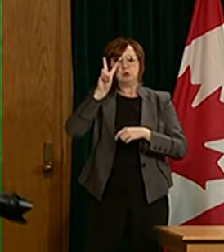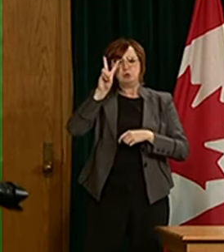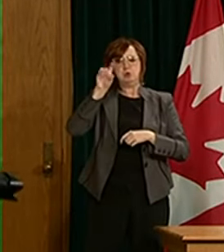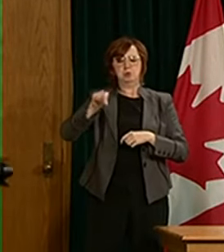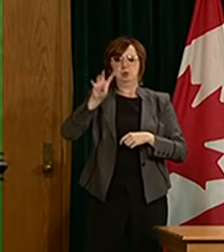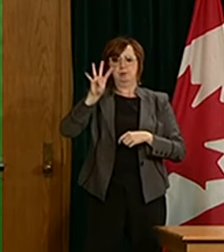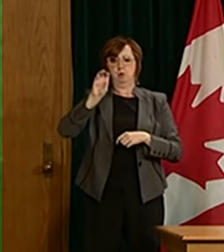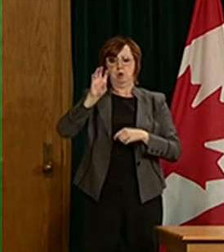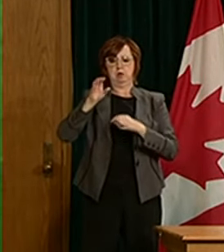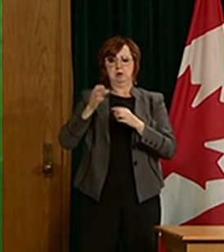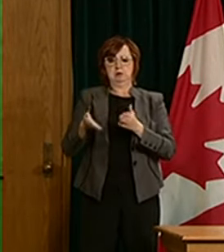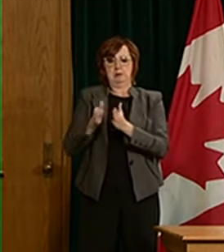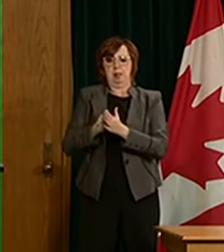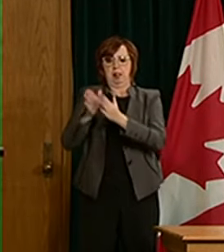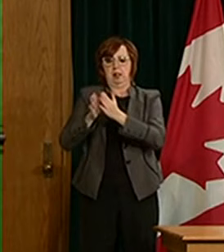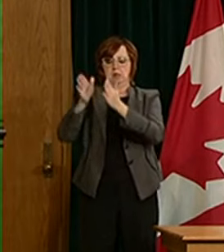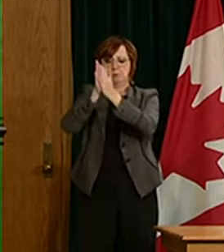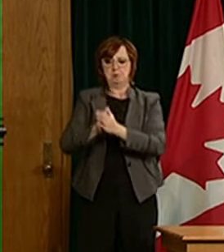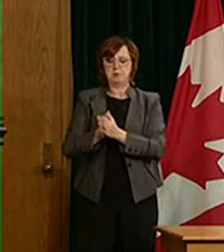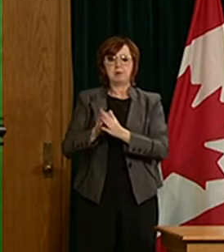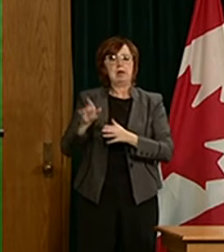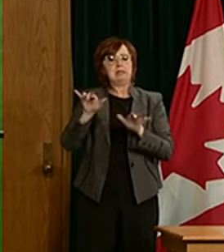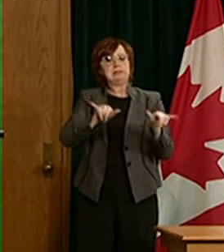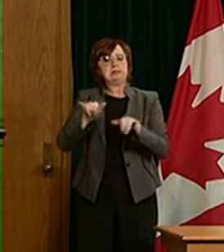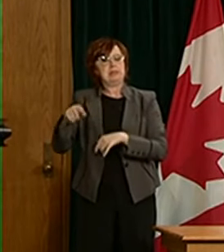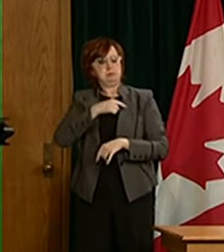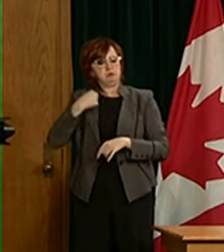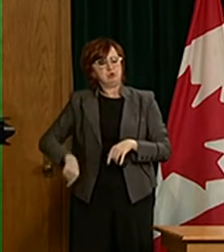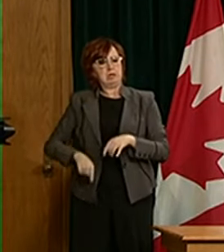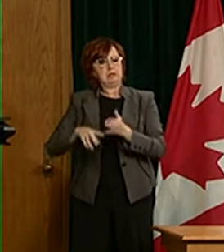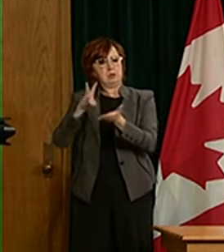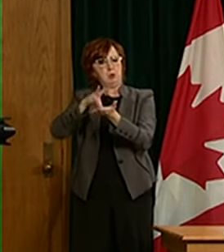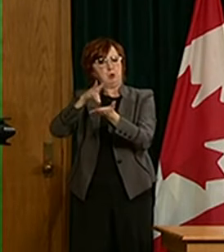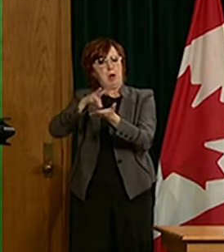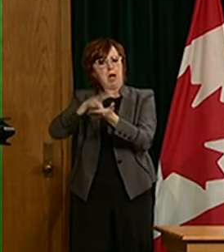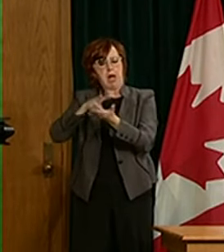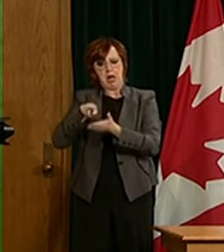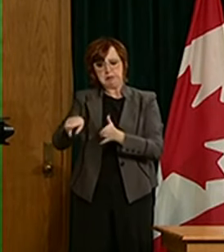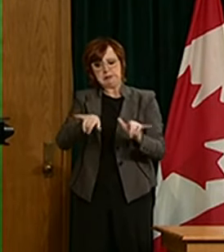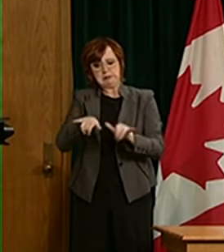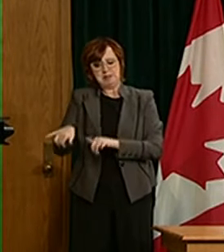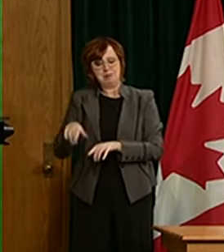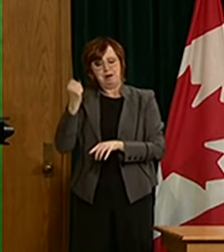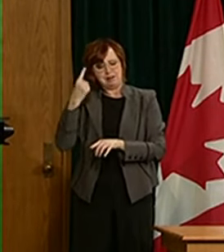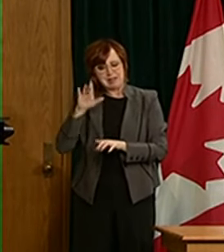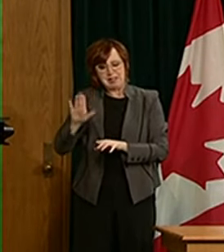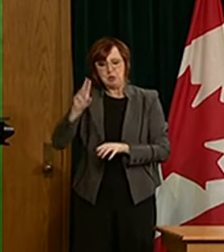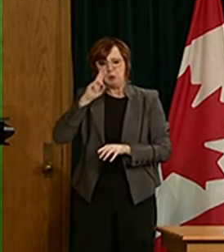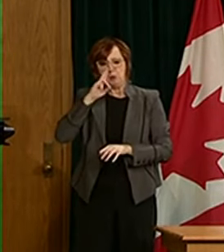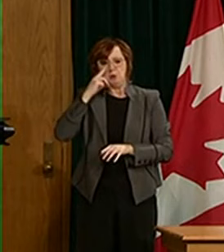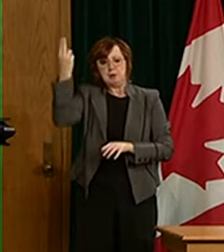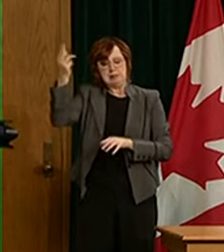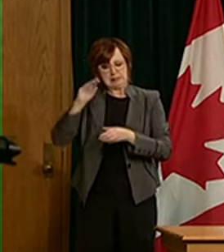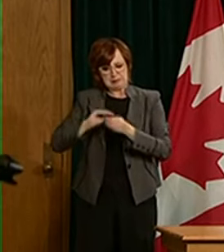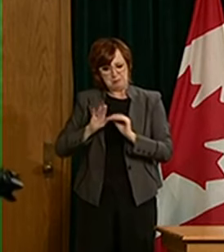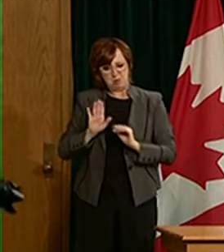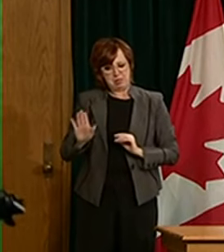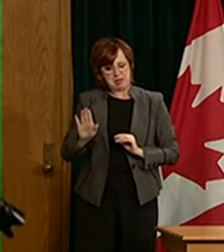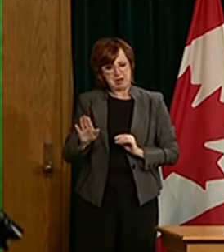their experience was quite unique, both in that they were the first ones to experience this and the level